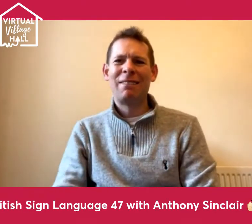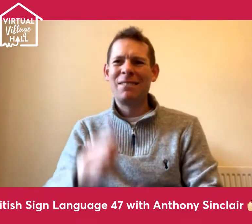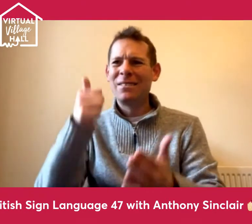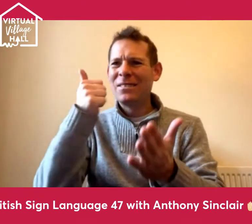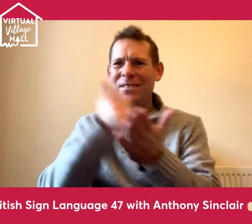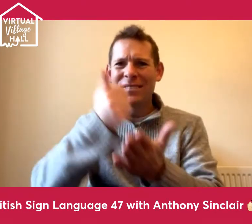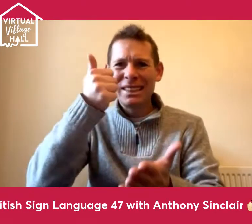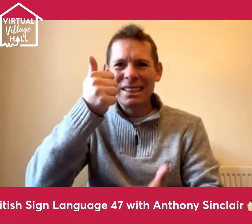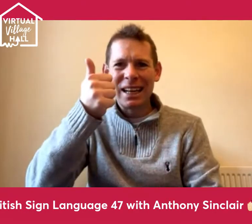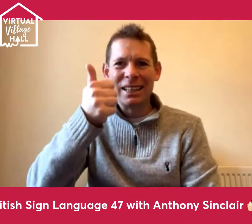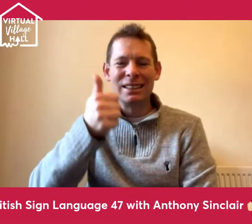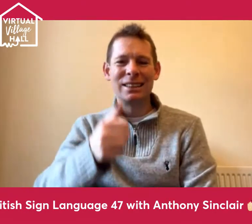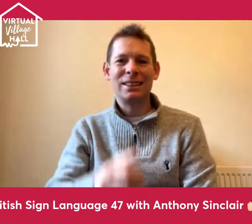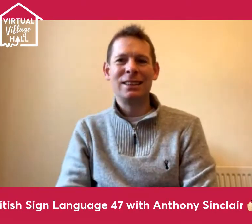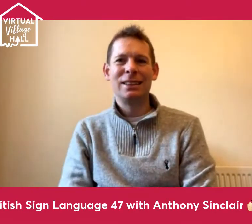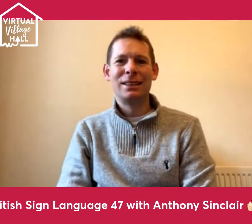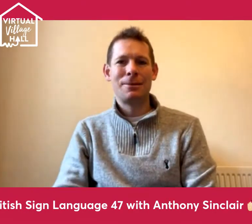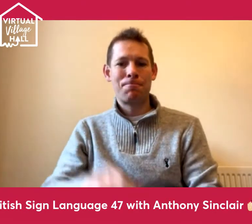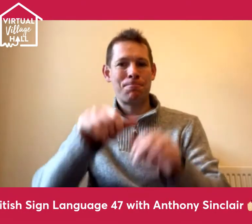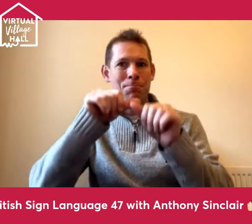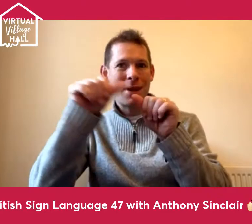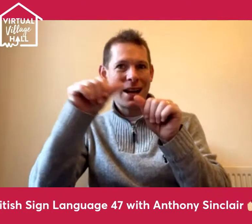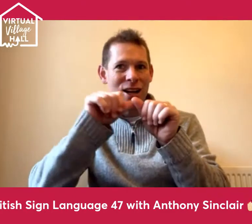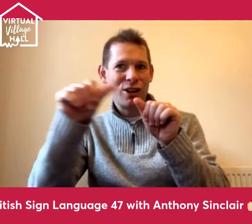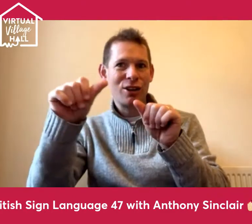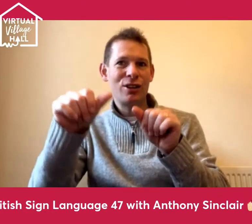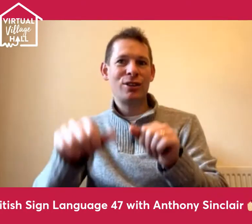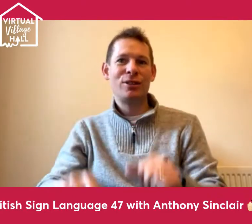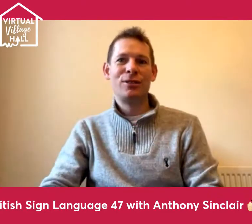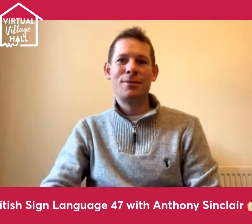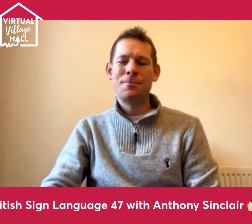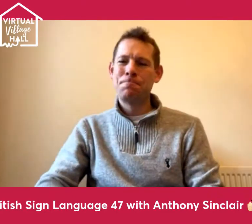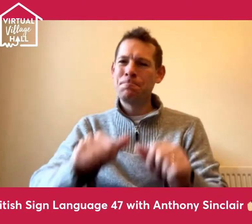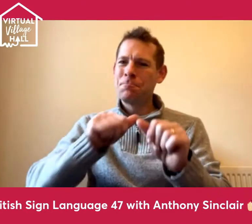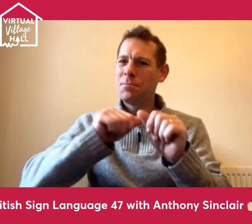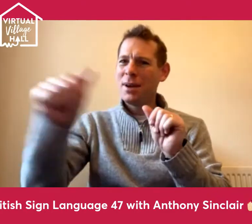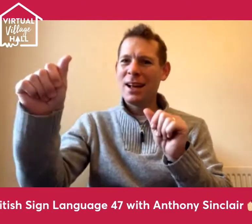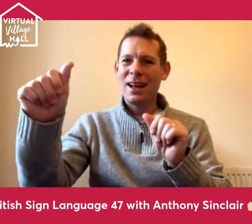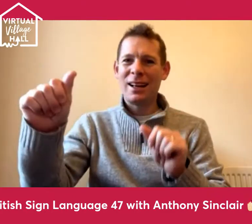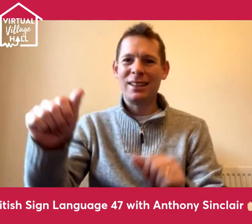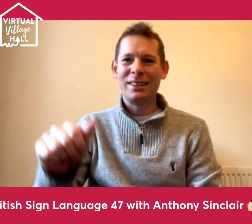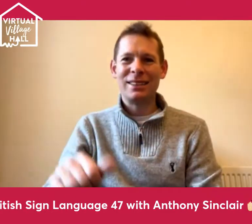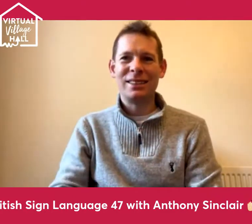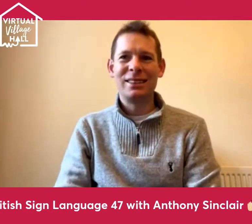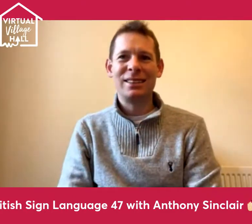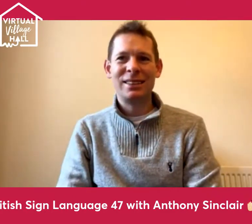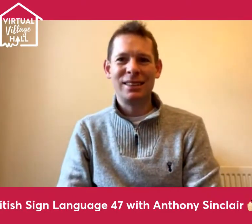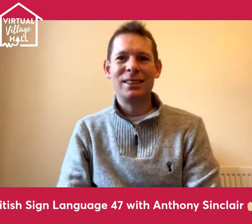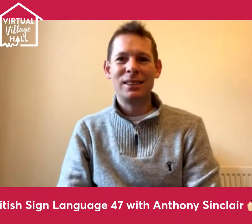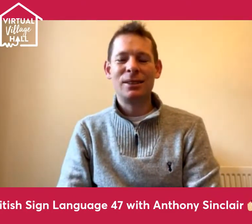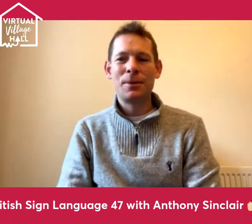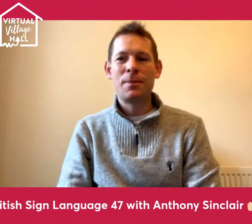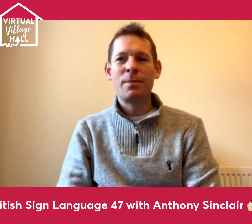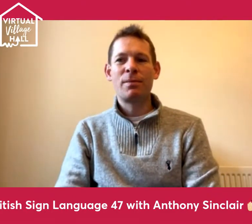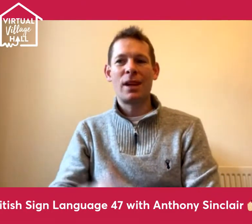fantastic or brilliant, they're all signed in that way with a thumb. And that's better and